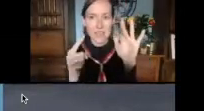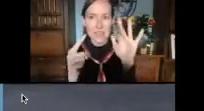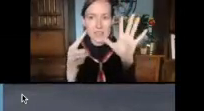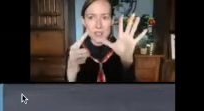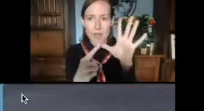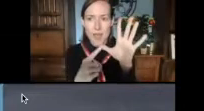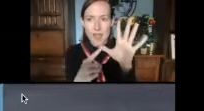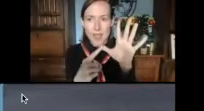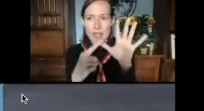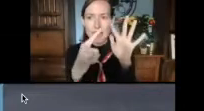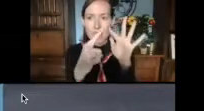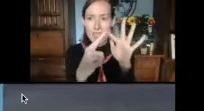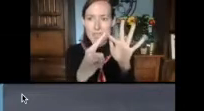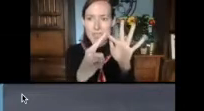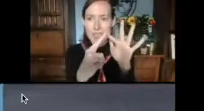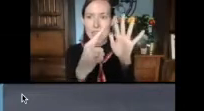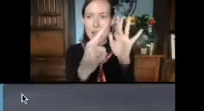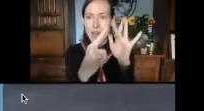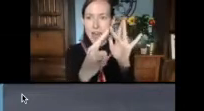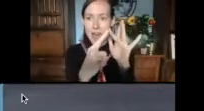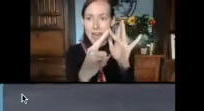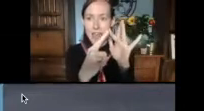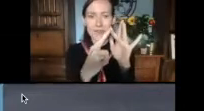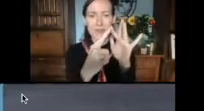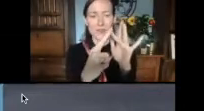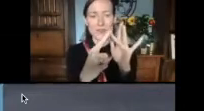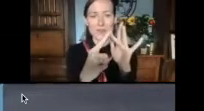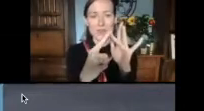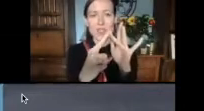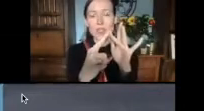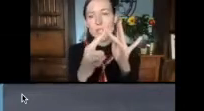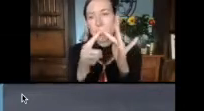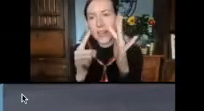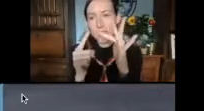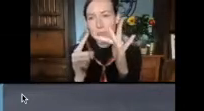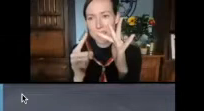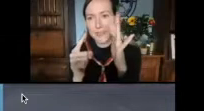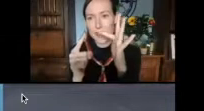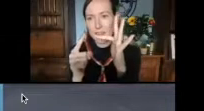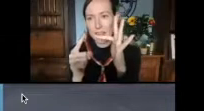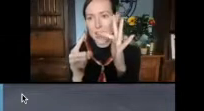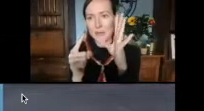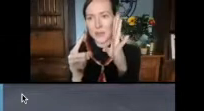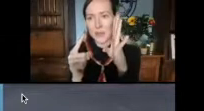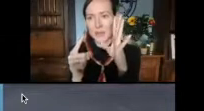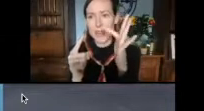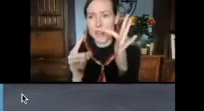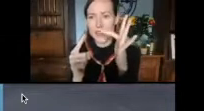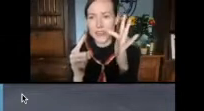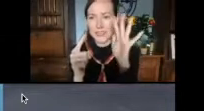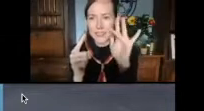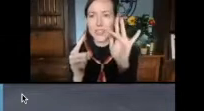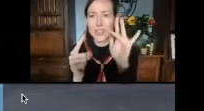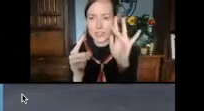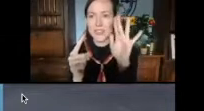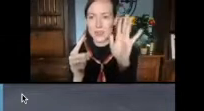okay? So A, E, I. You don't have to bend them like I'm doing, but I think